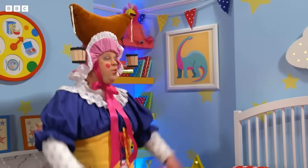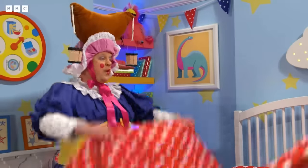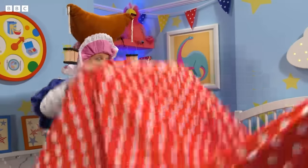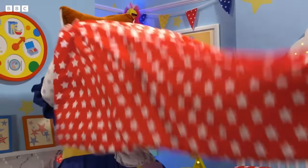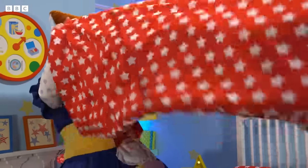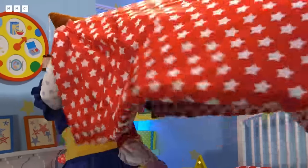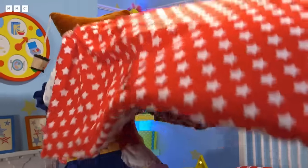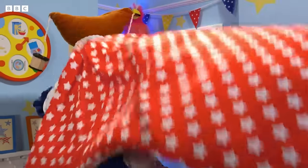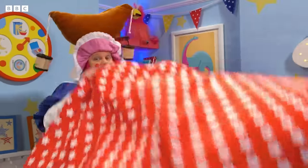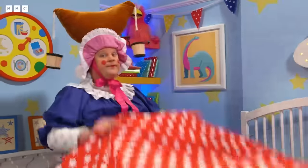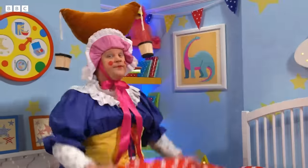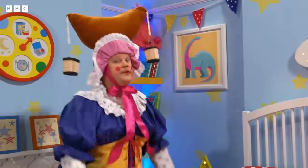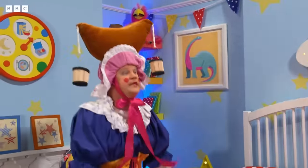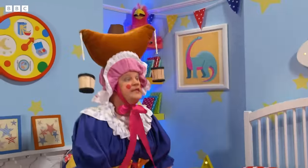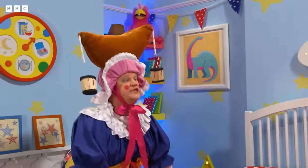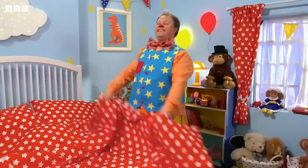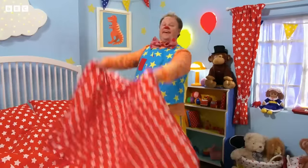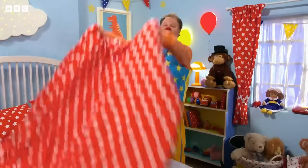We are...